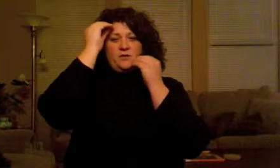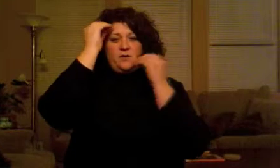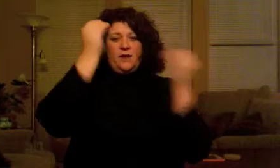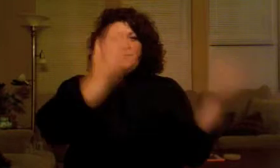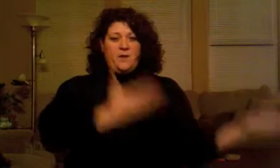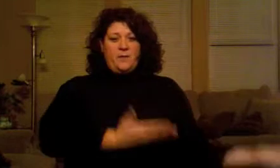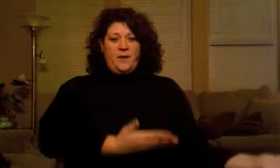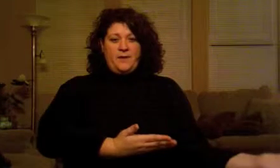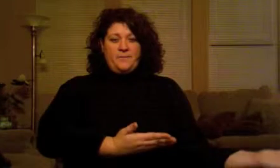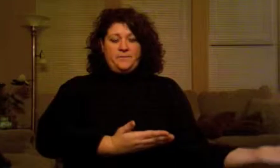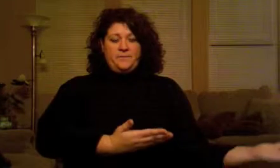okay? Obey.